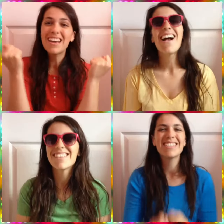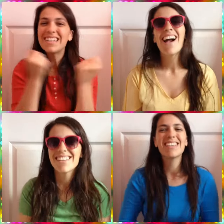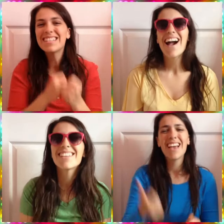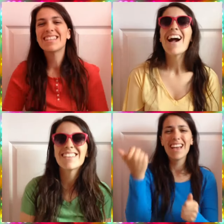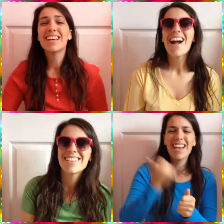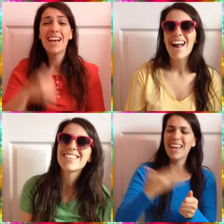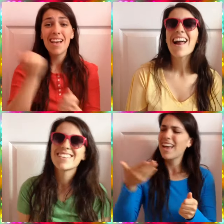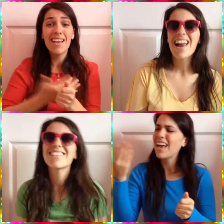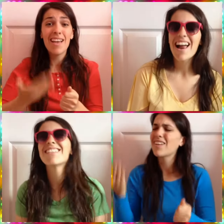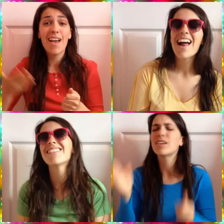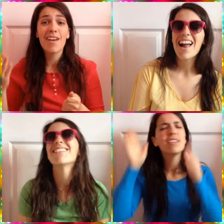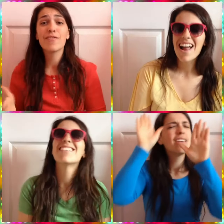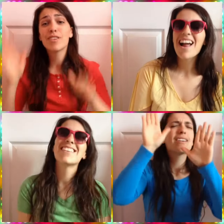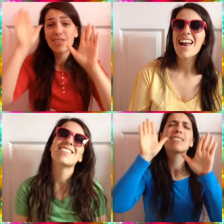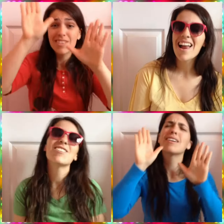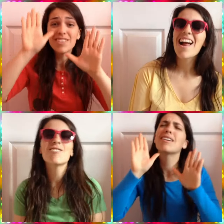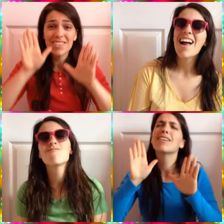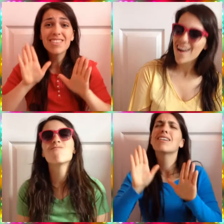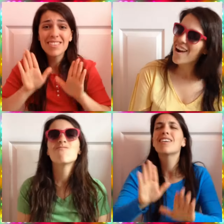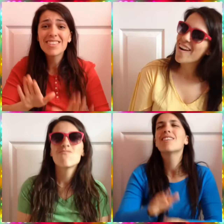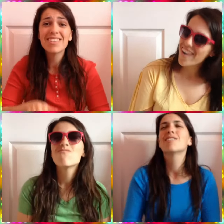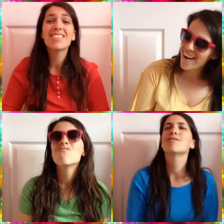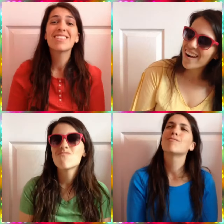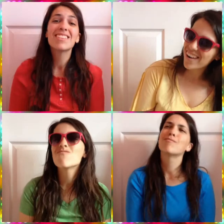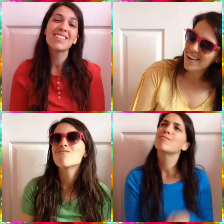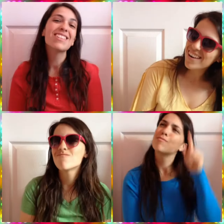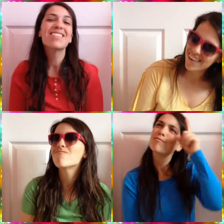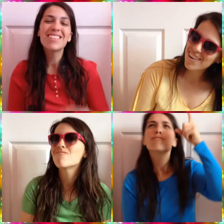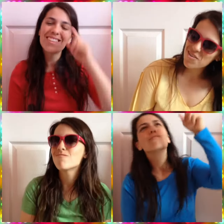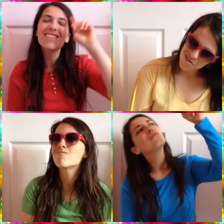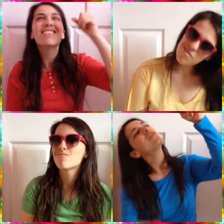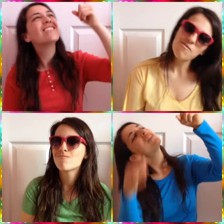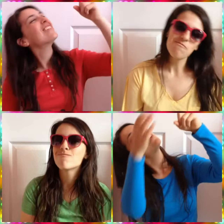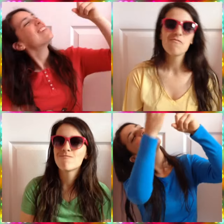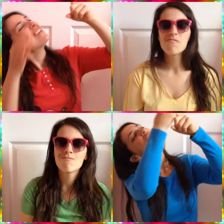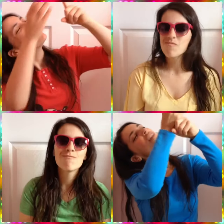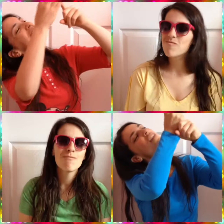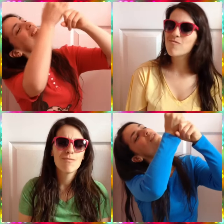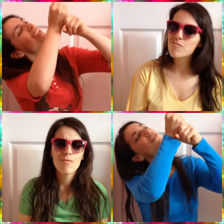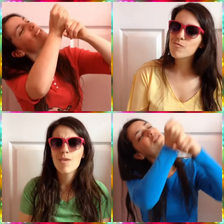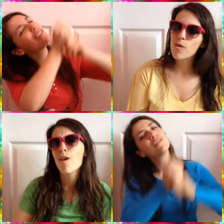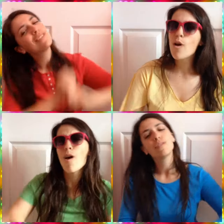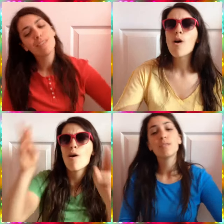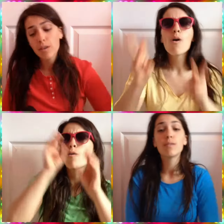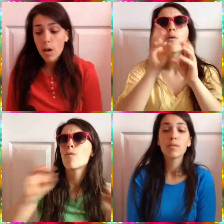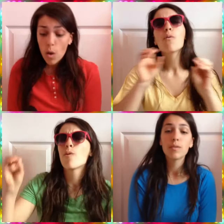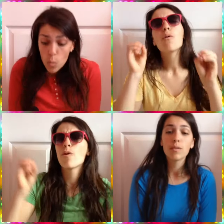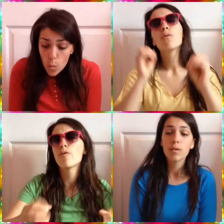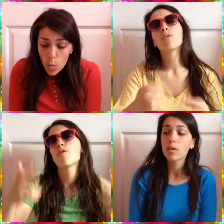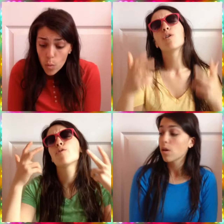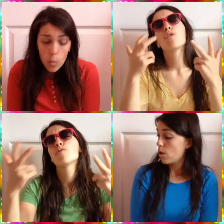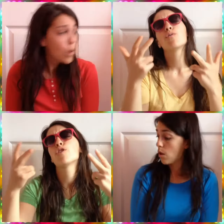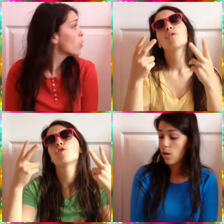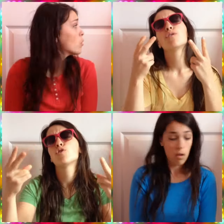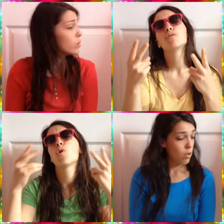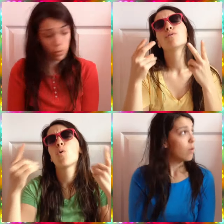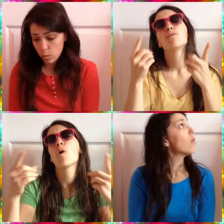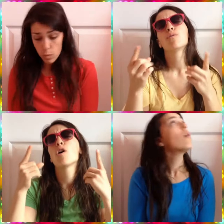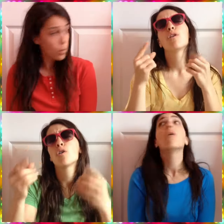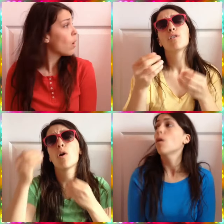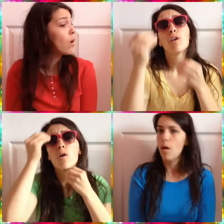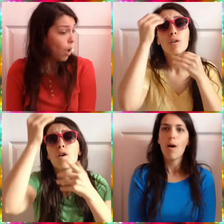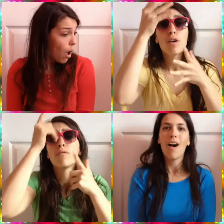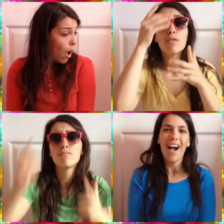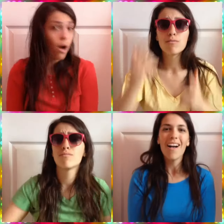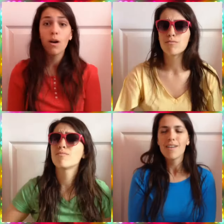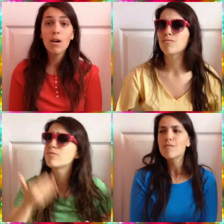part of a team Everything is awesome when you're our dreams Going to